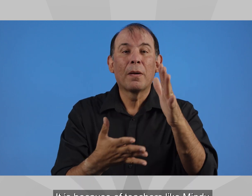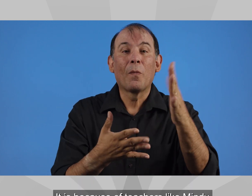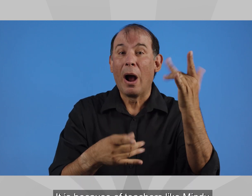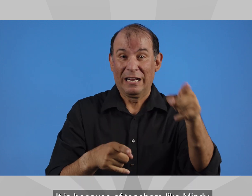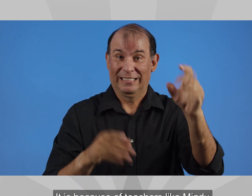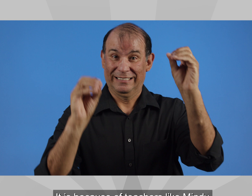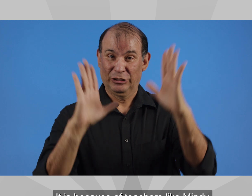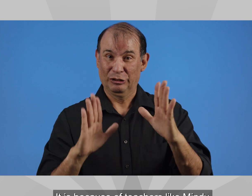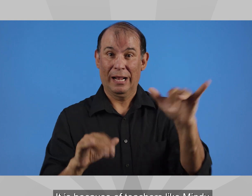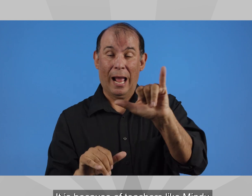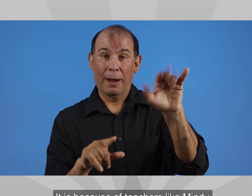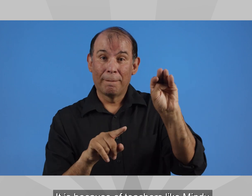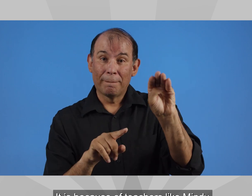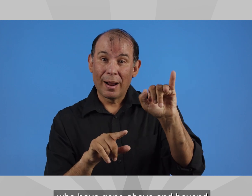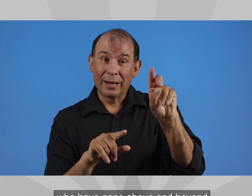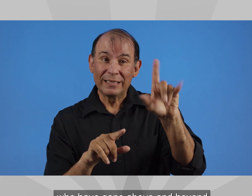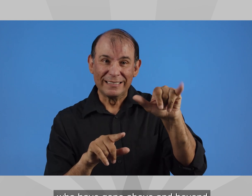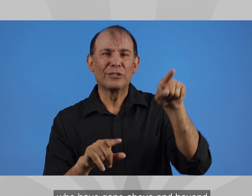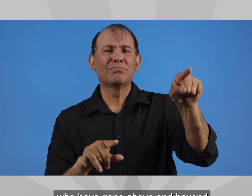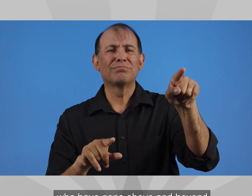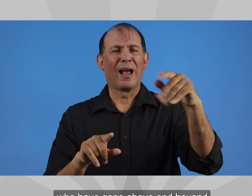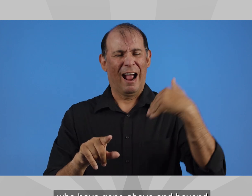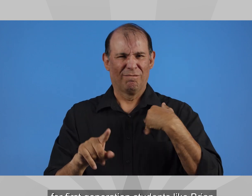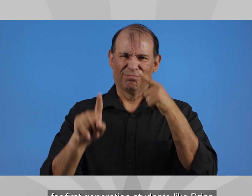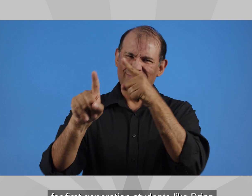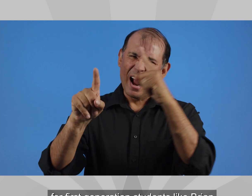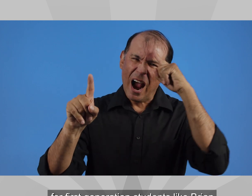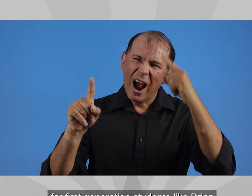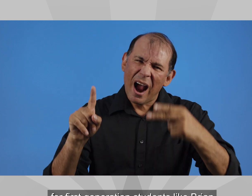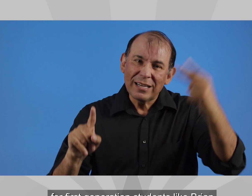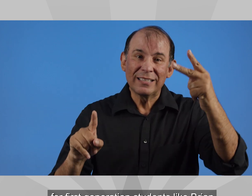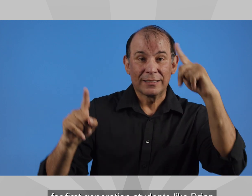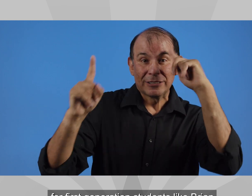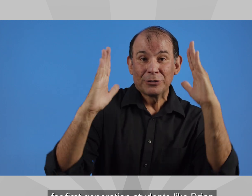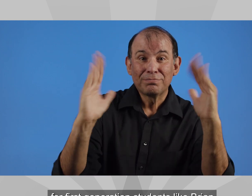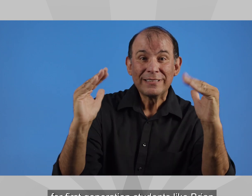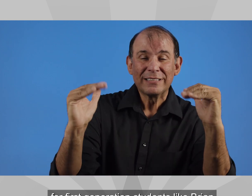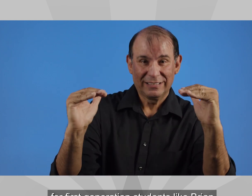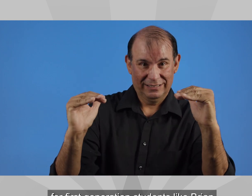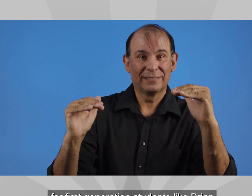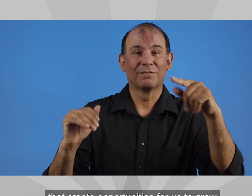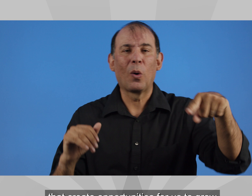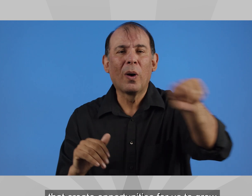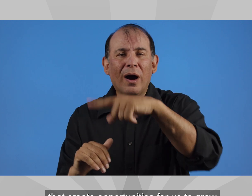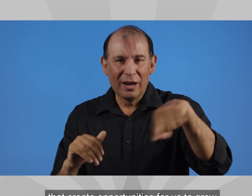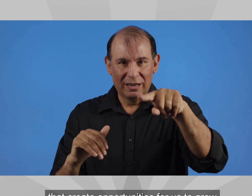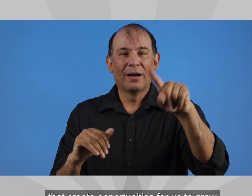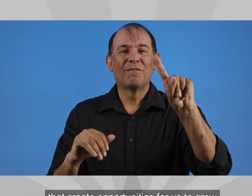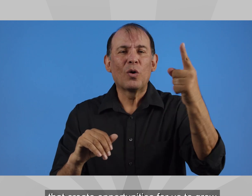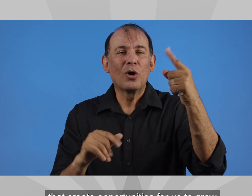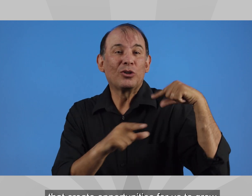It is because of teachers like Mindy, who have gone above and beyond for first-generation students like Brian, that